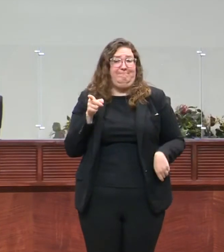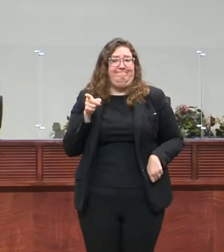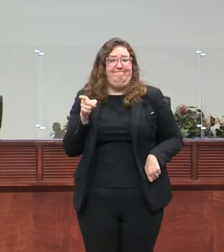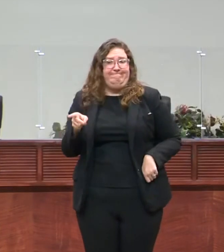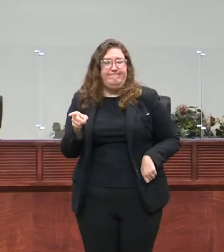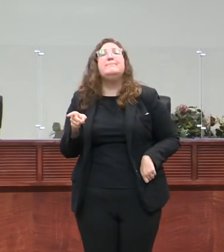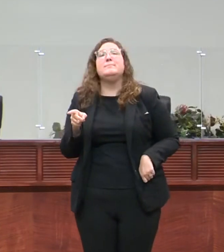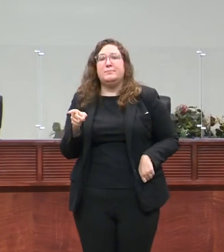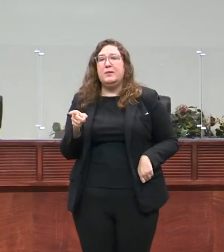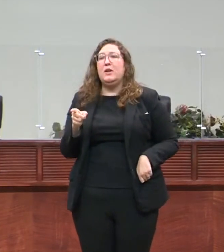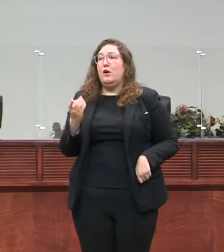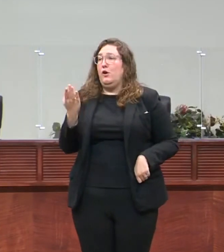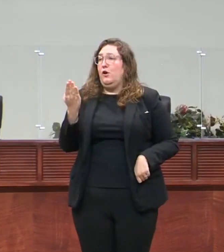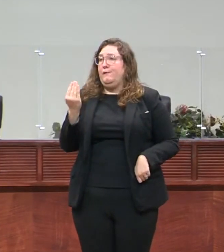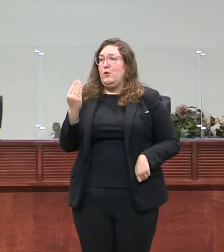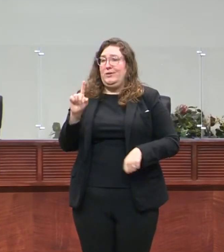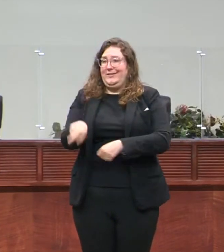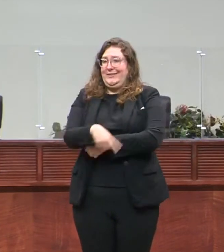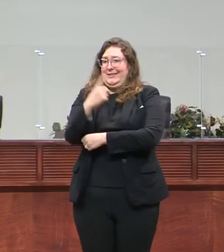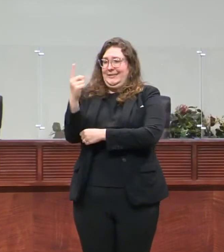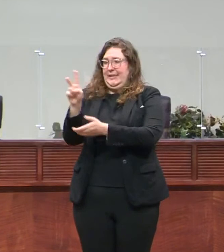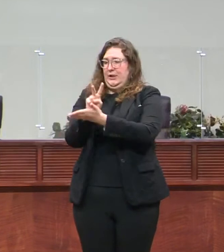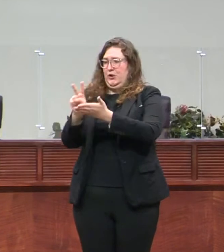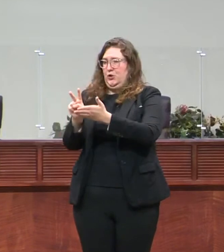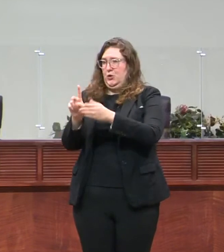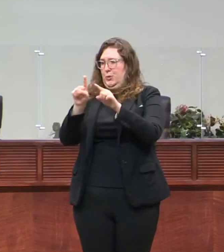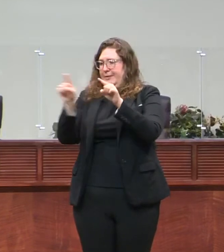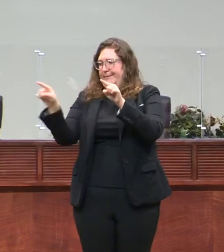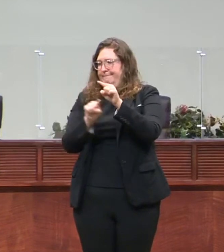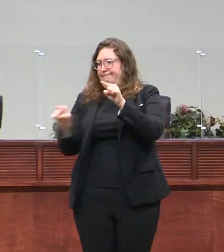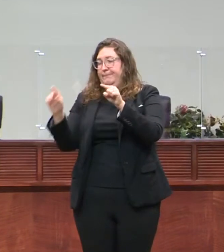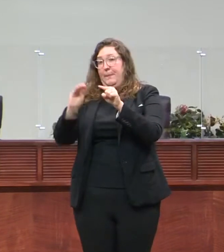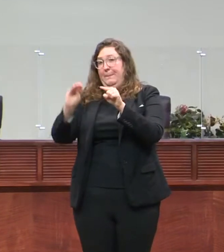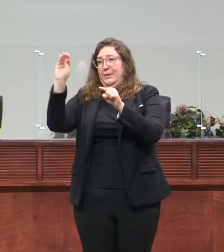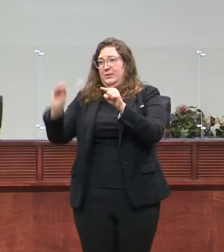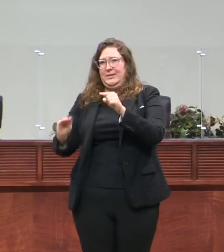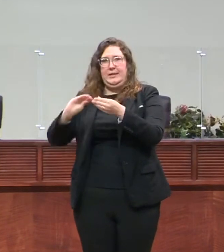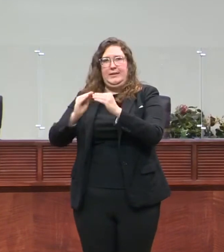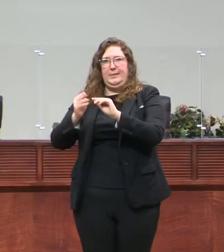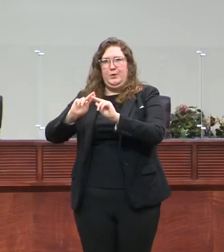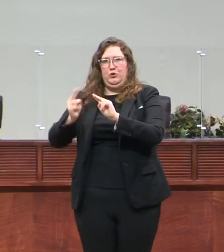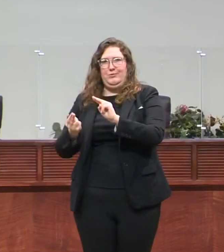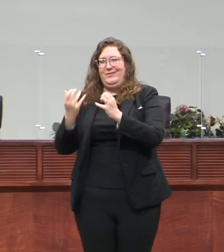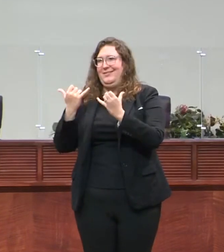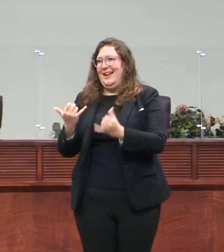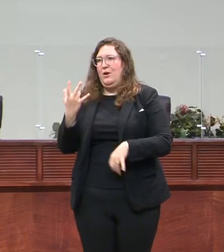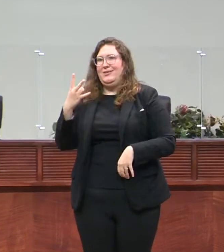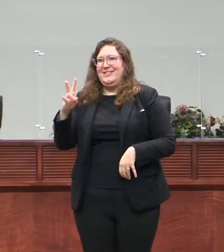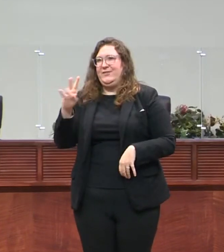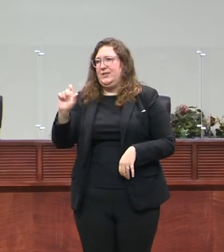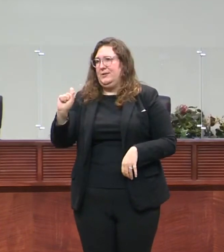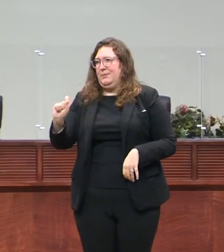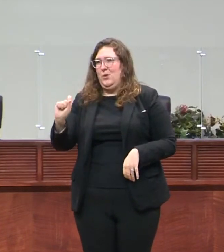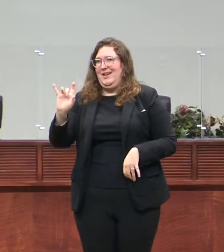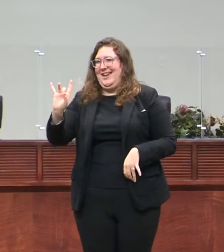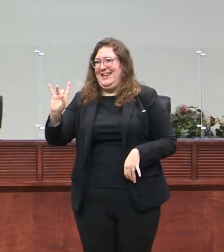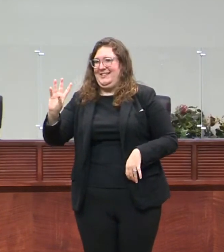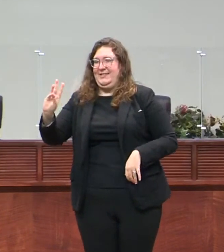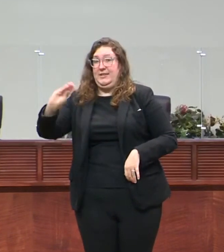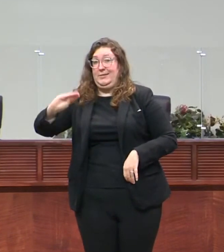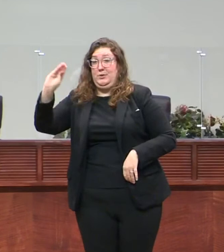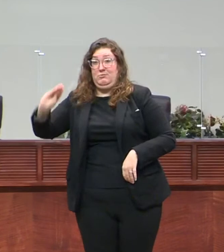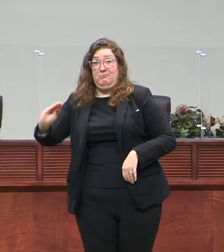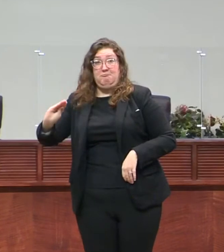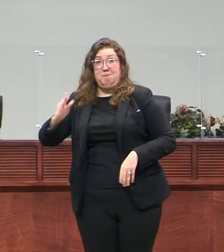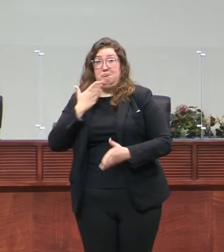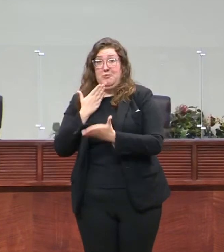news, the 14-day positivity rate has decreased to 17.86%. So it's a promising